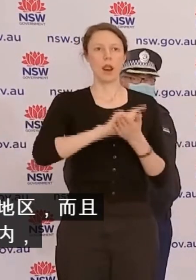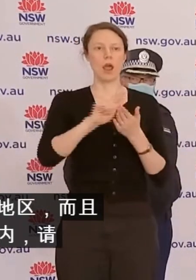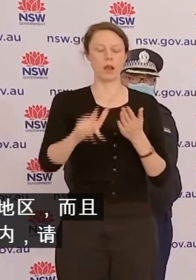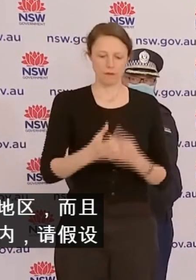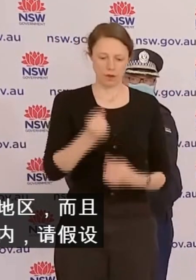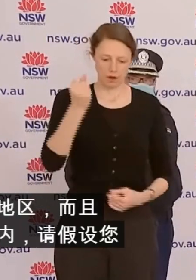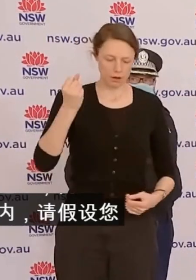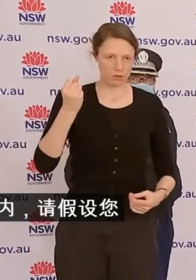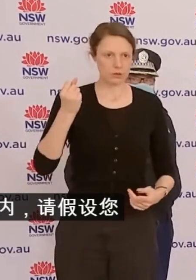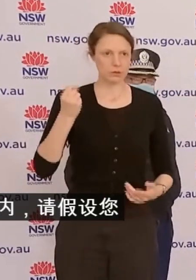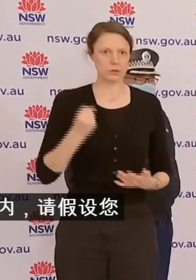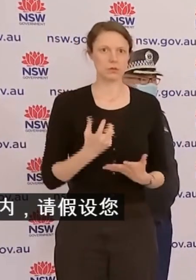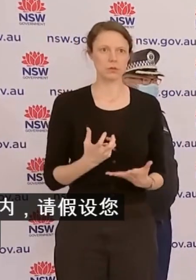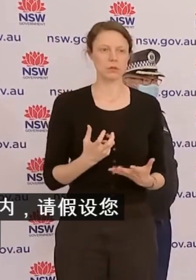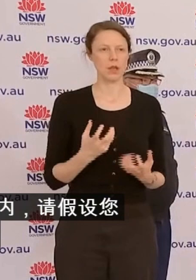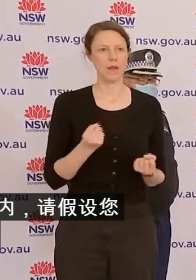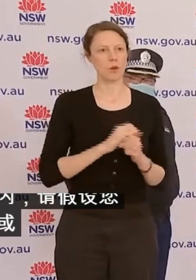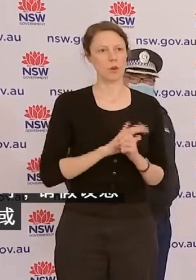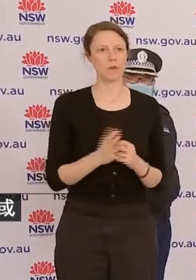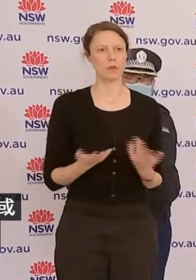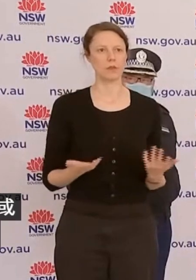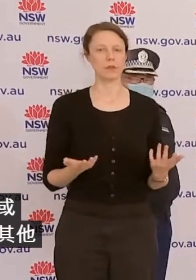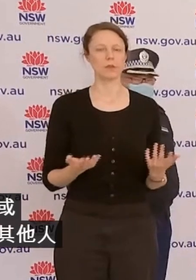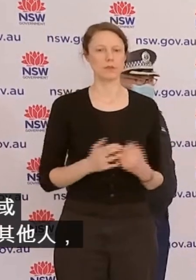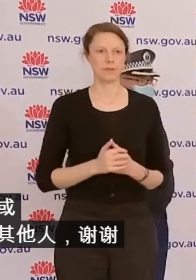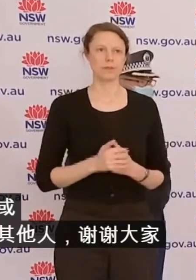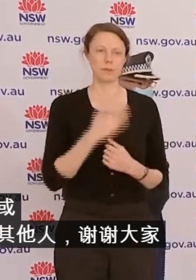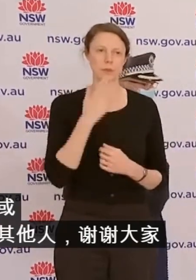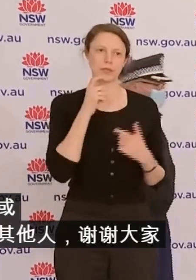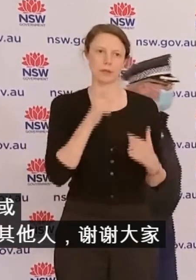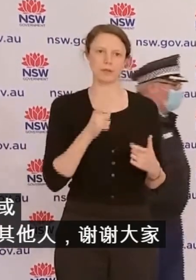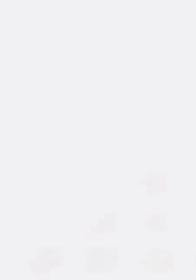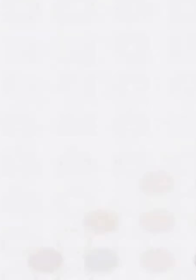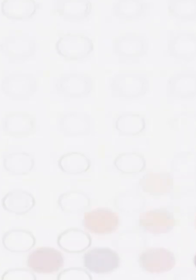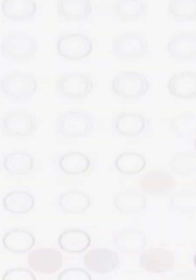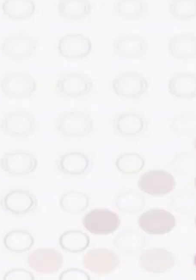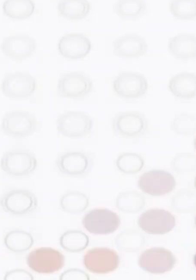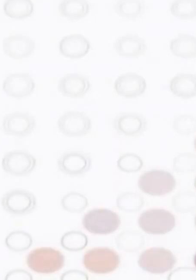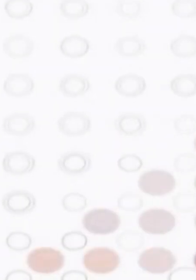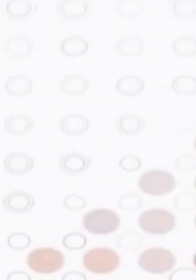please assume you have the virus or somebody else you're in contact with does. Thanks everybody.